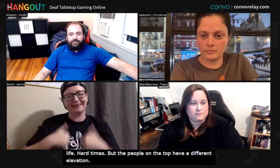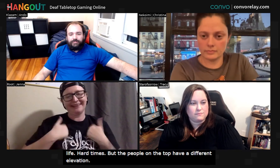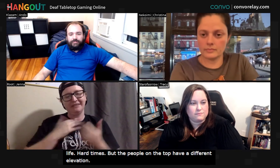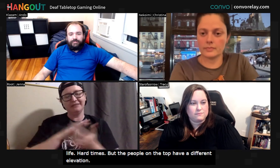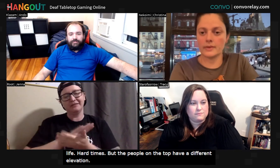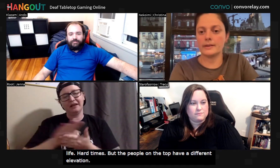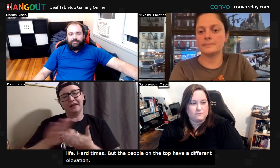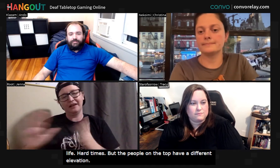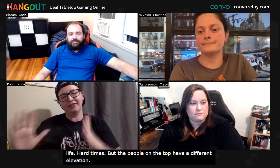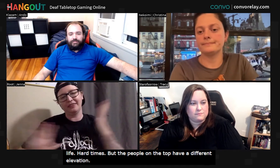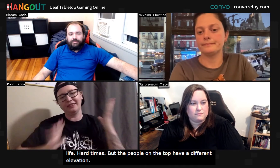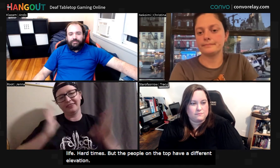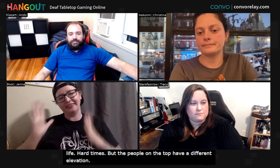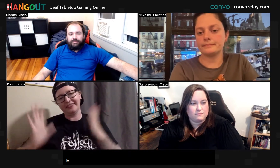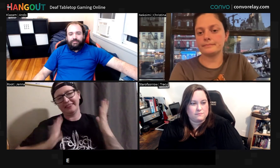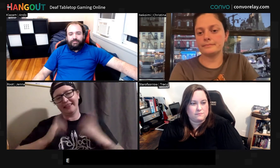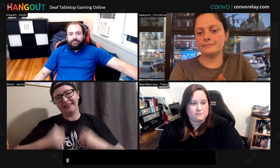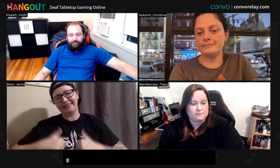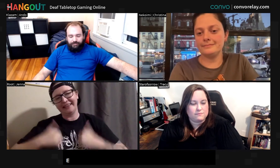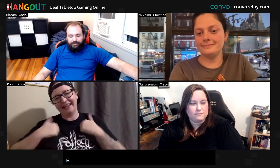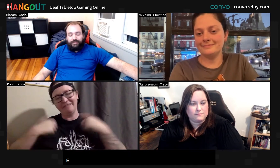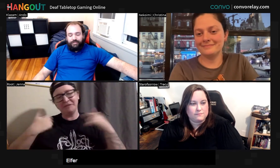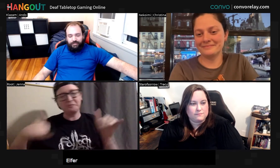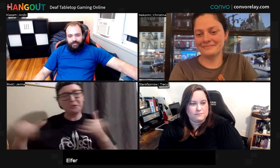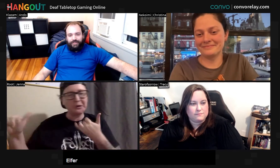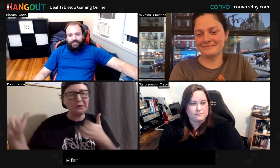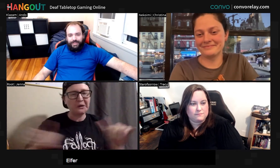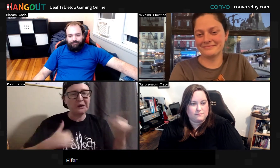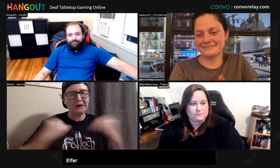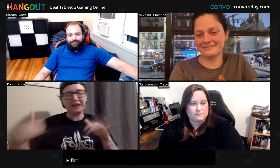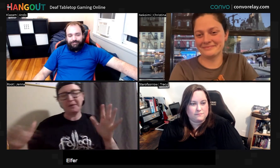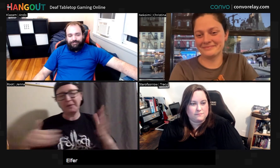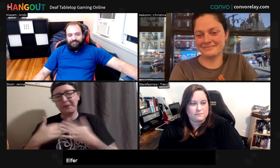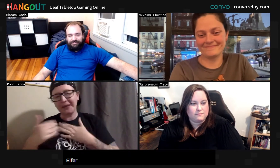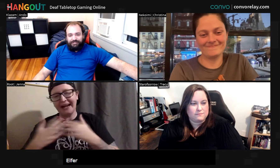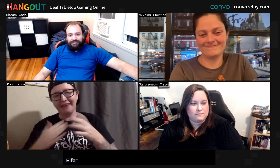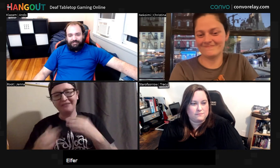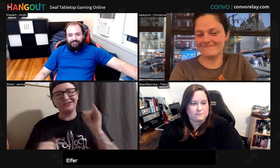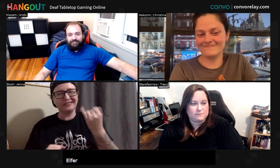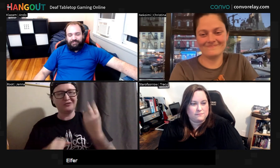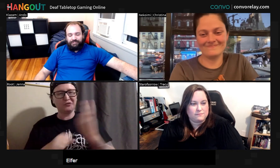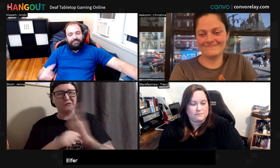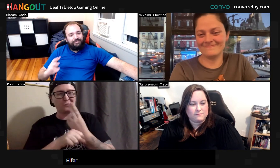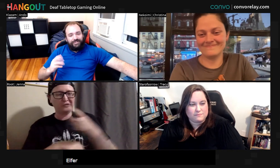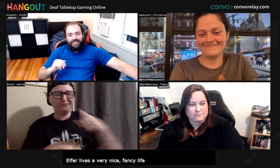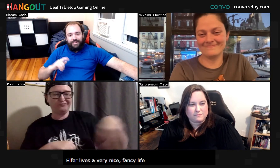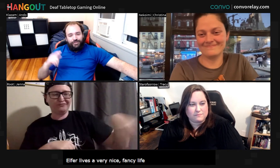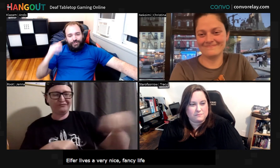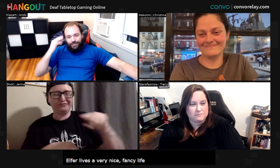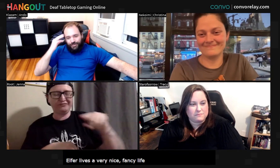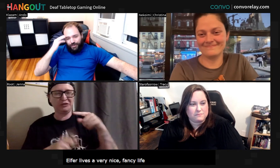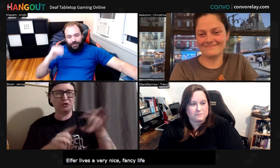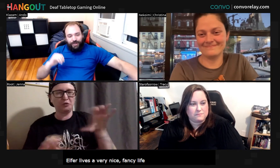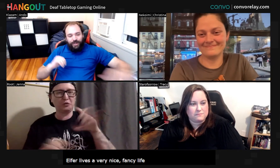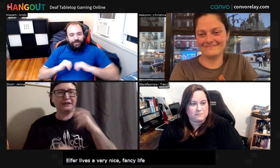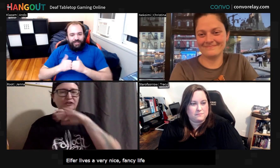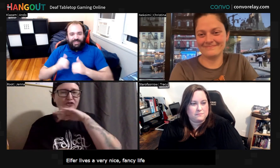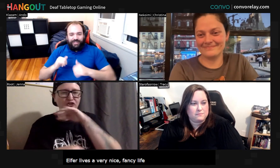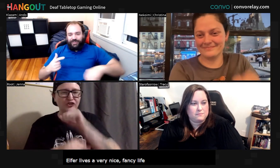Elfer he lives a very nice, fancy life, and parties, and does whatever he wants, and just has used all the people to do